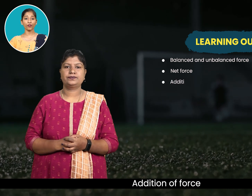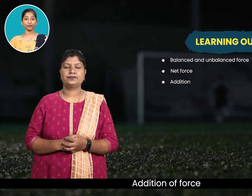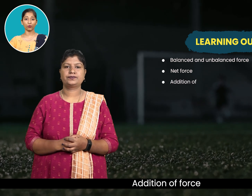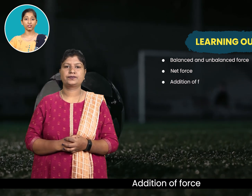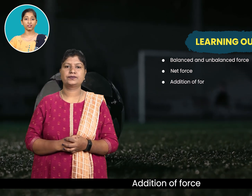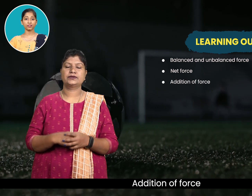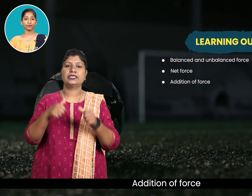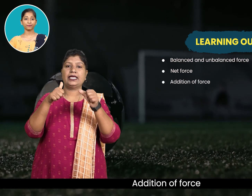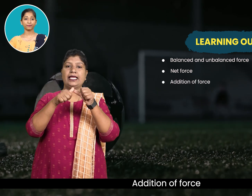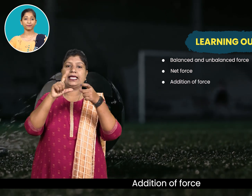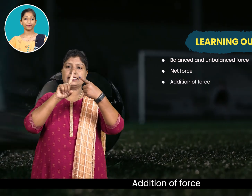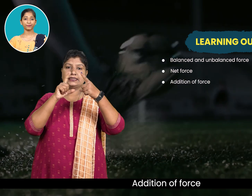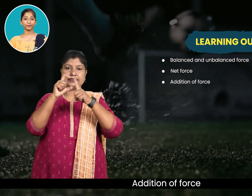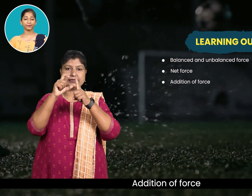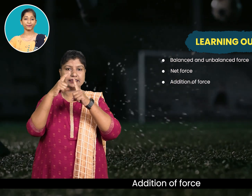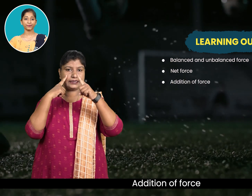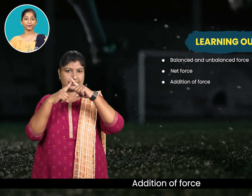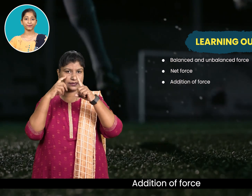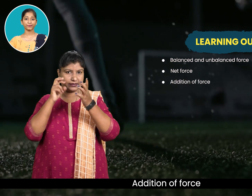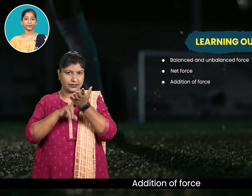addition of force,